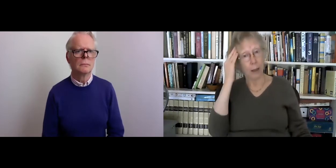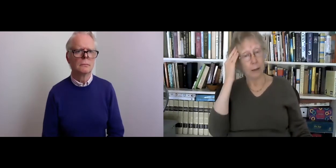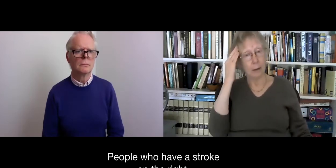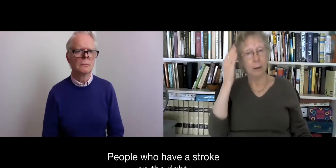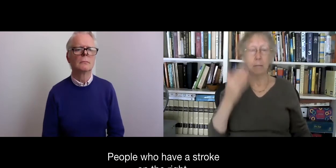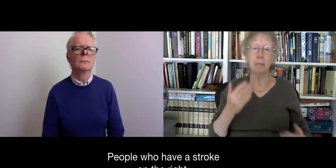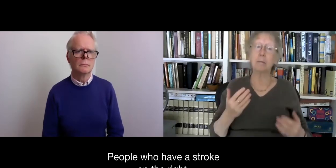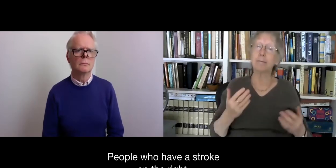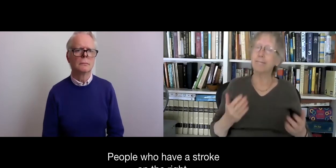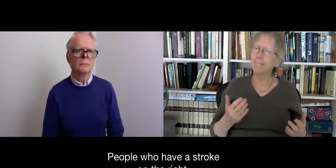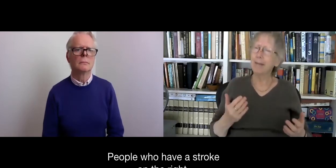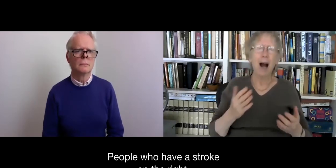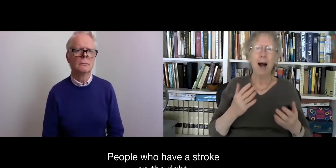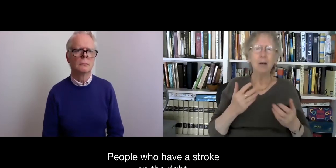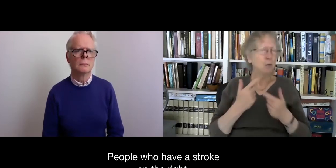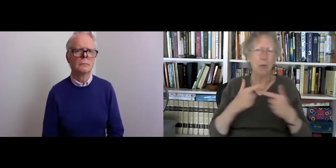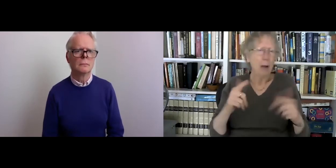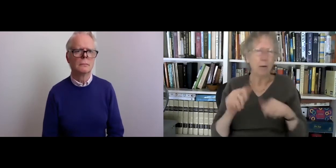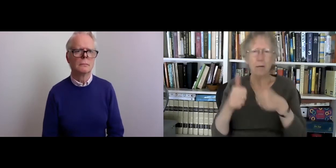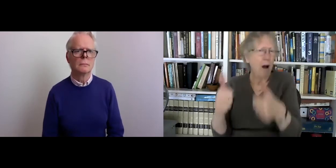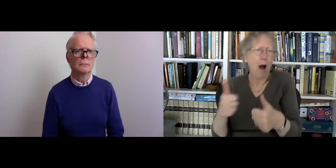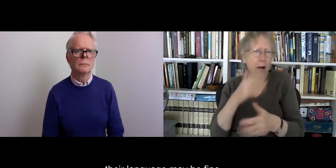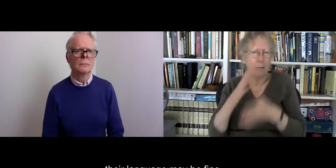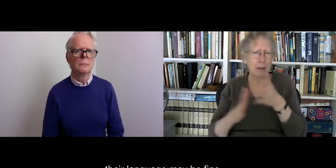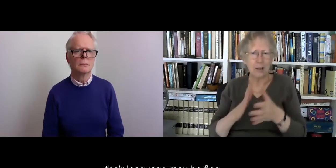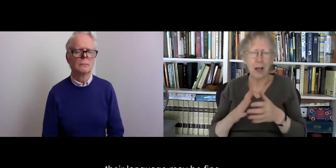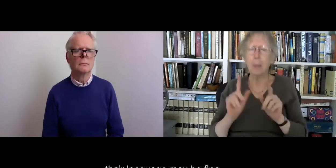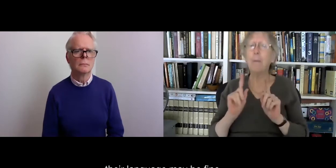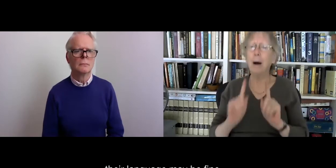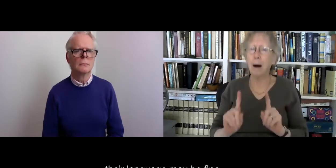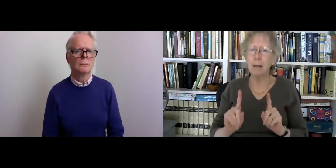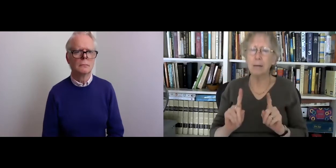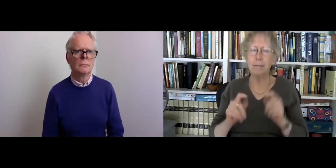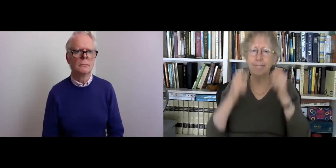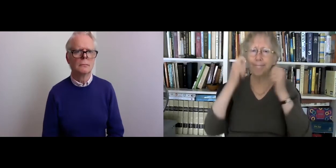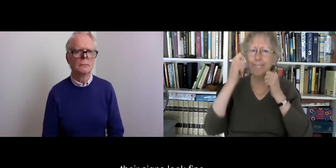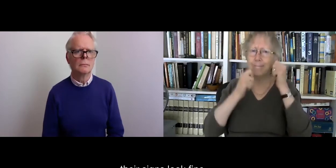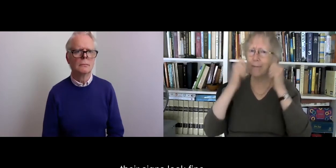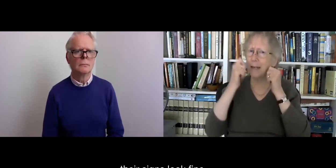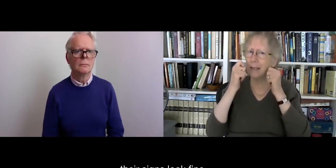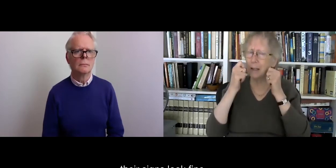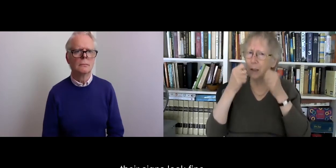And people who have a stroke on the right, their language may be fine, their signs look